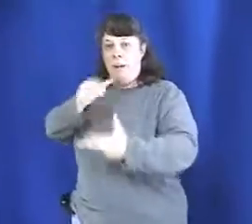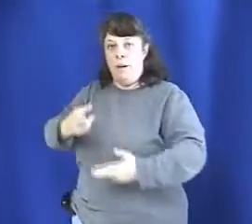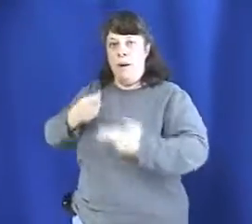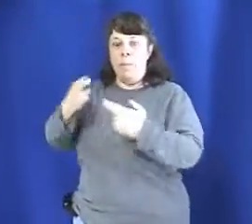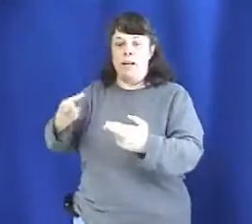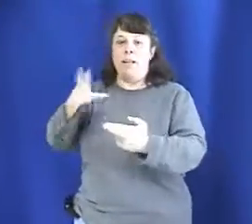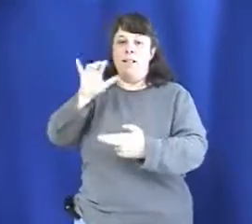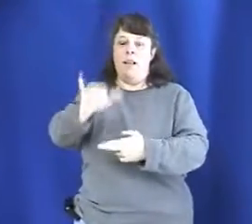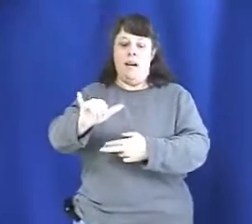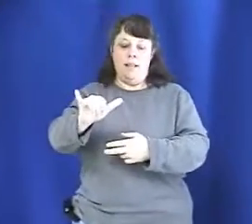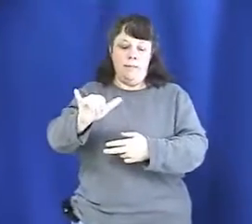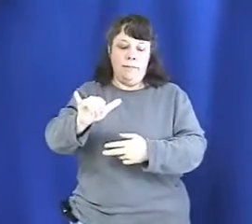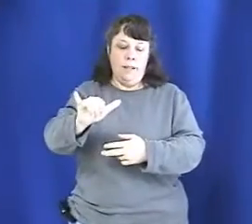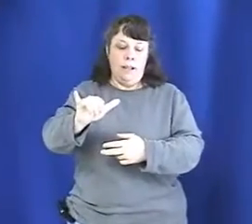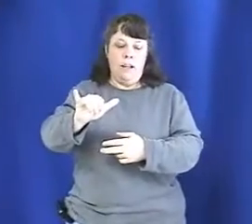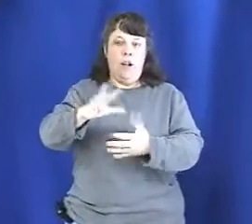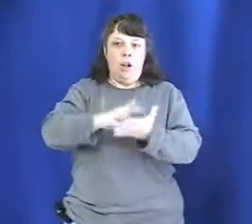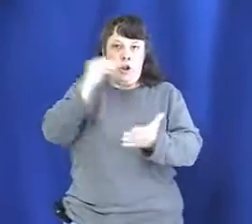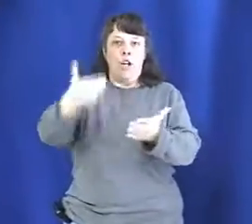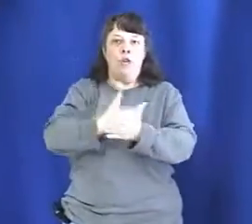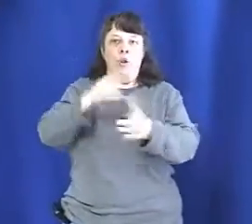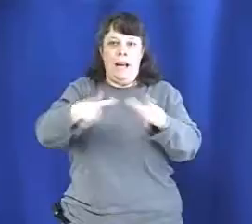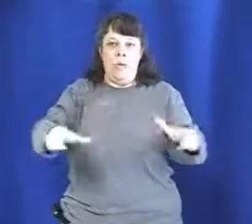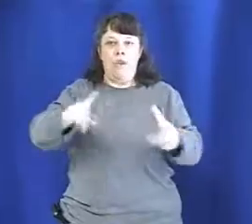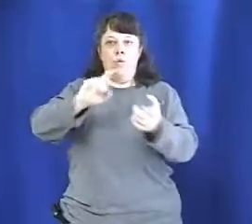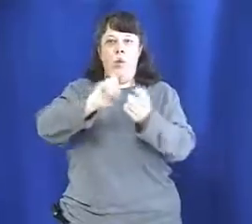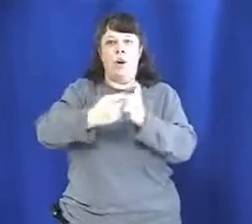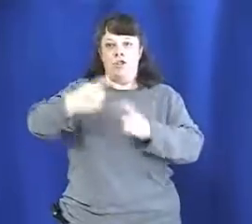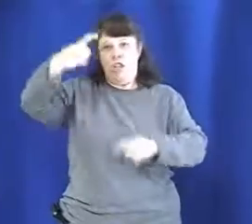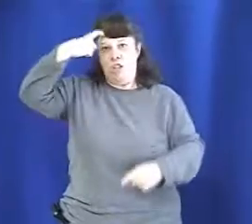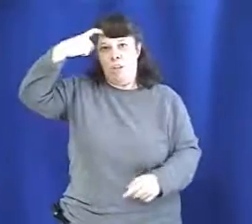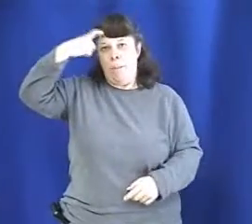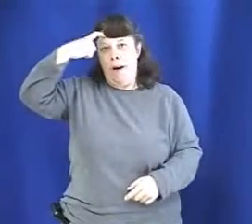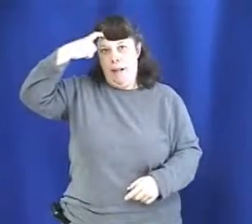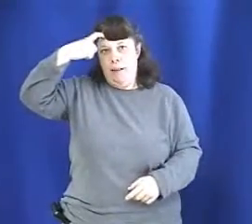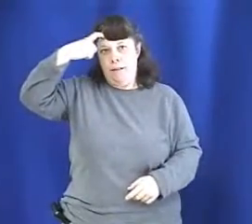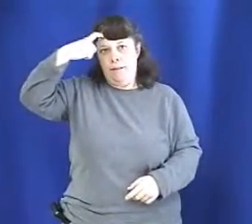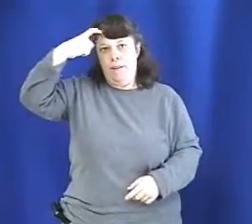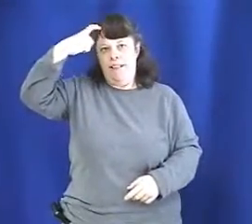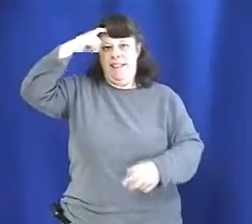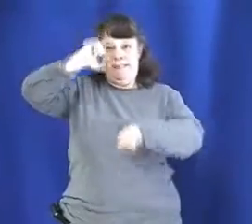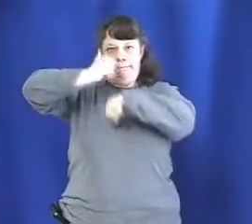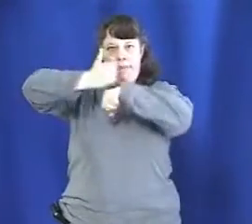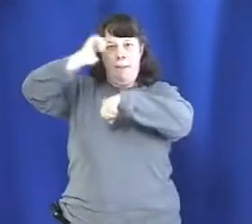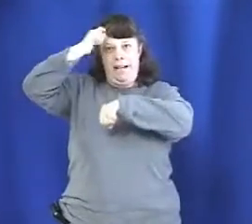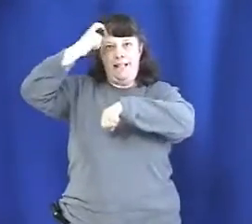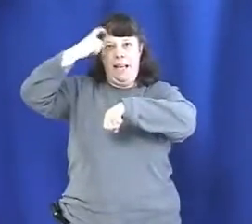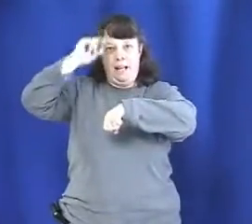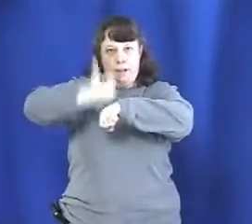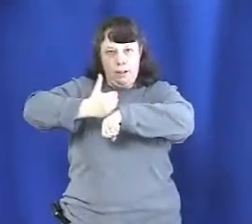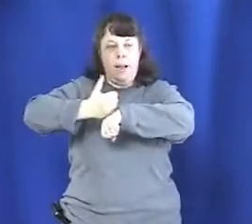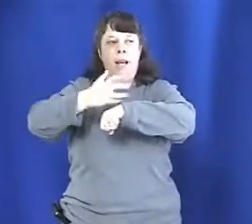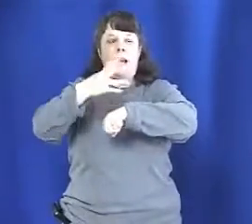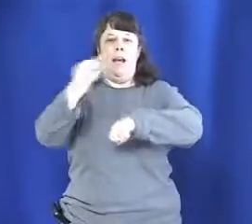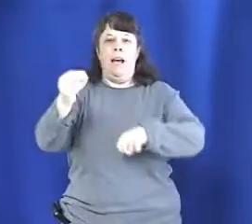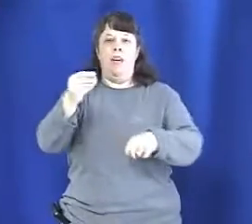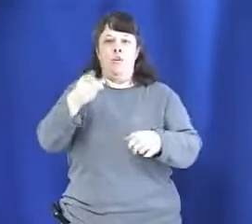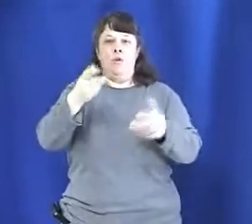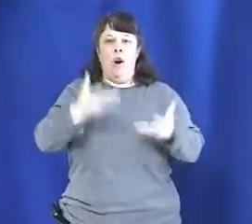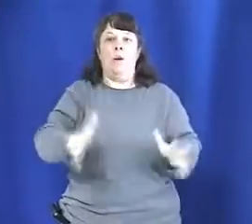being recommended is that learning a new language requires changing your mind, the mindset. And you